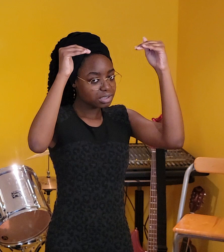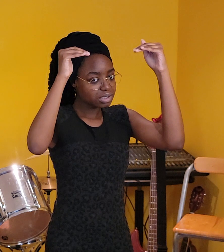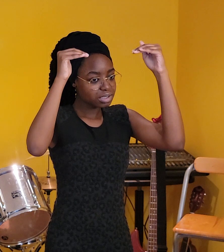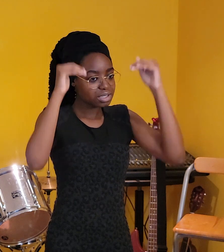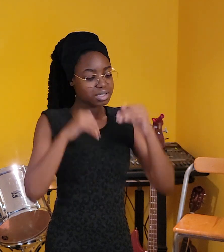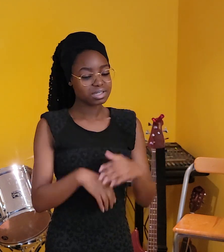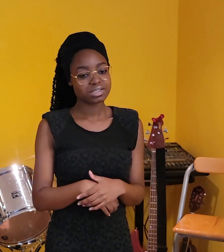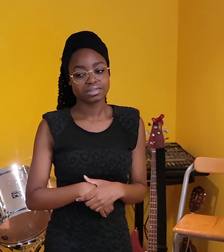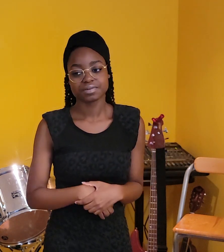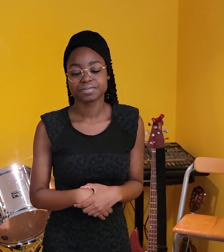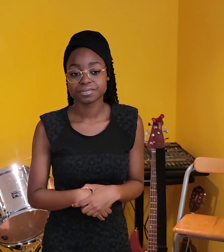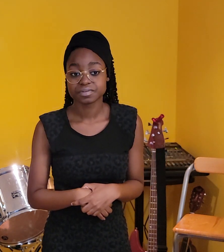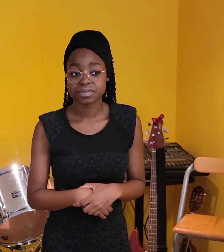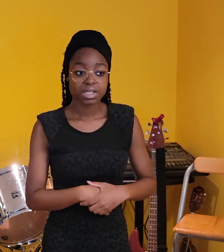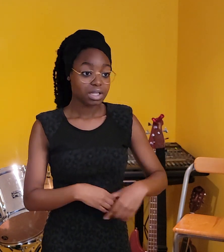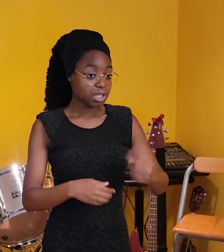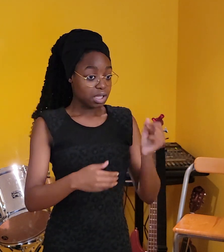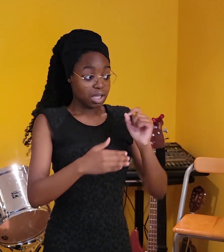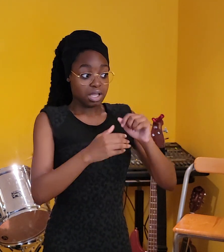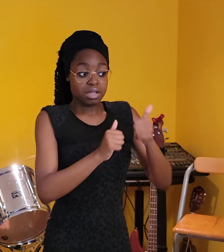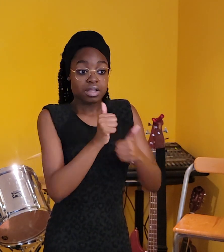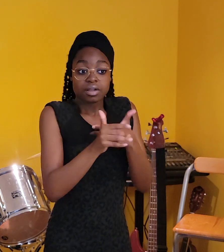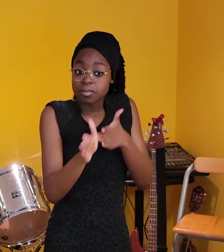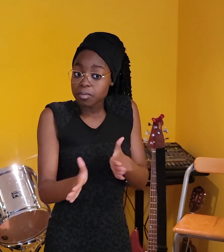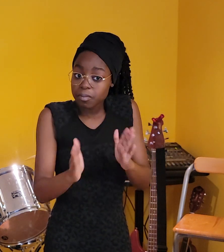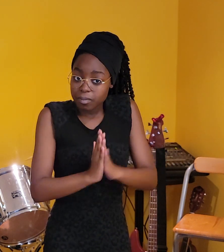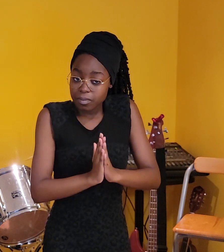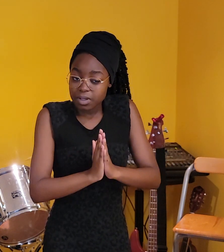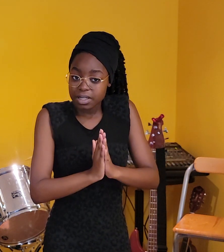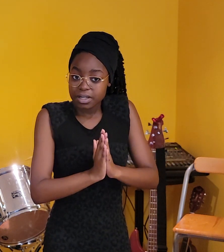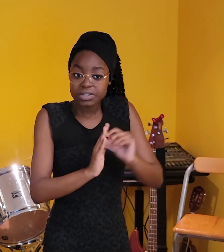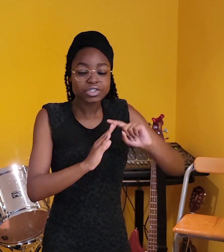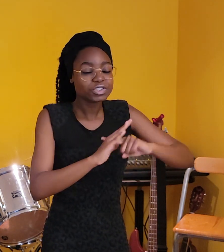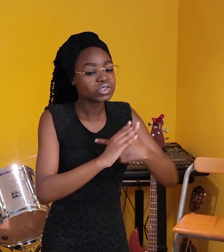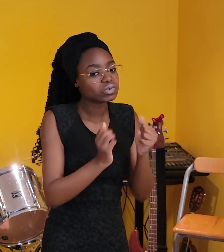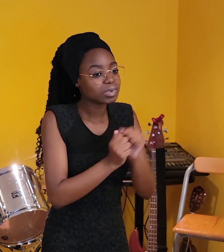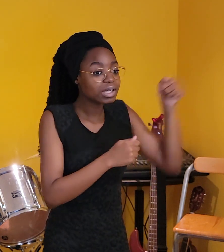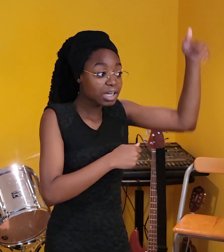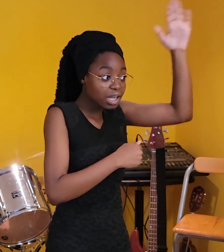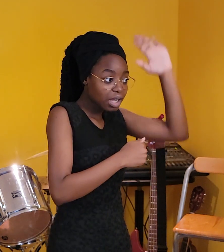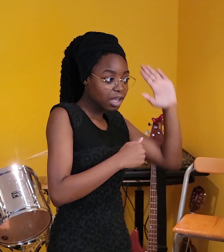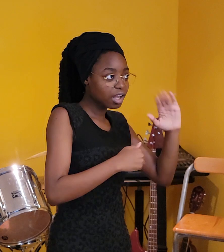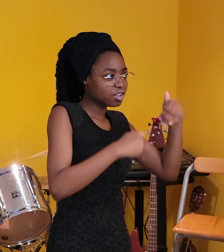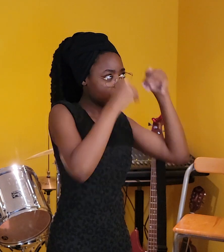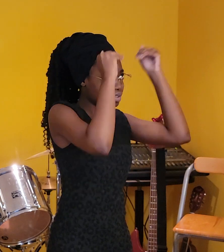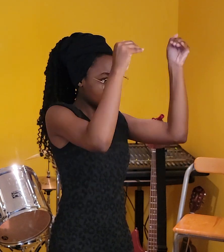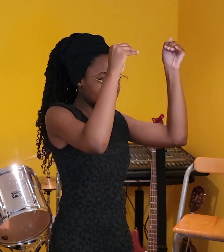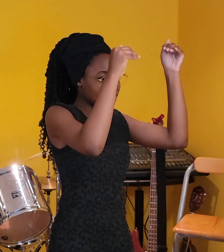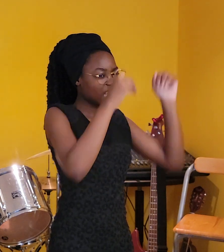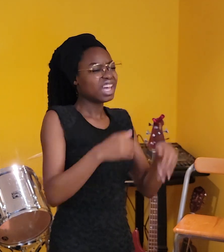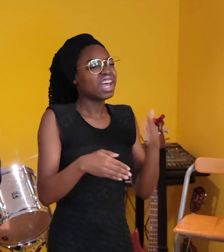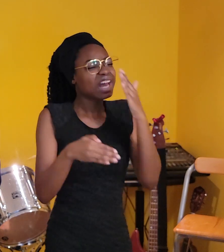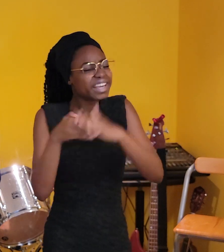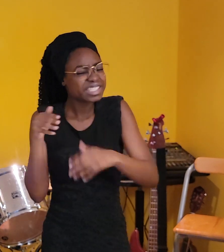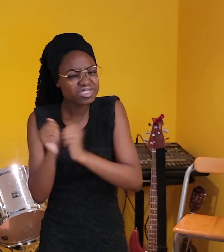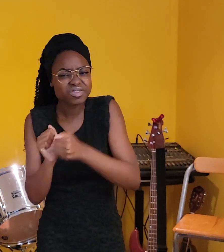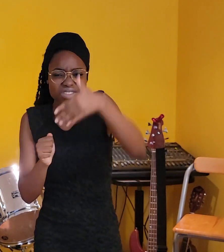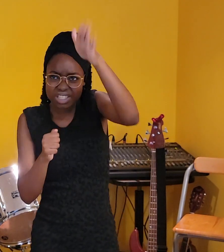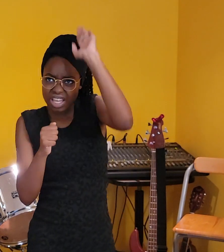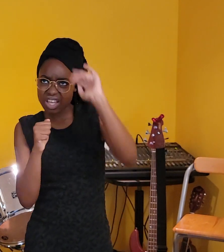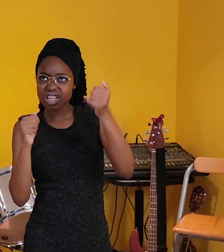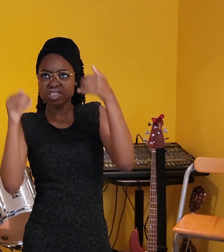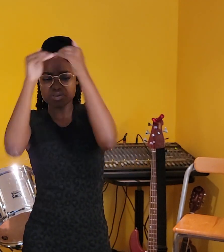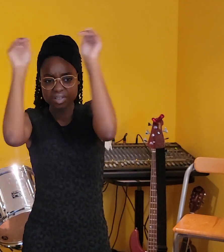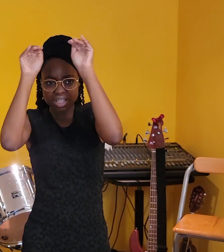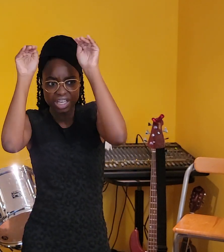The disciples' prayer begins with God's supremacy. It ends with God's supremacy. And even in the middle of